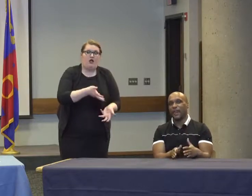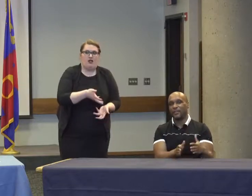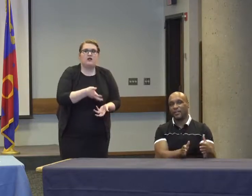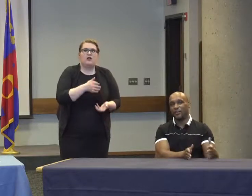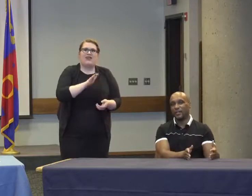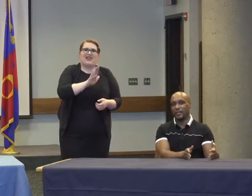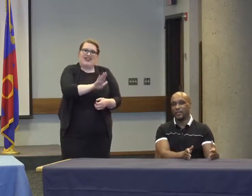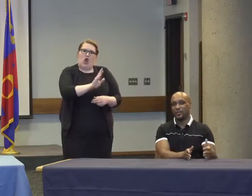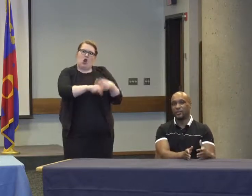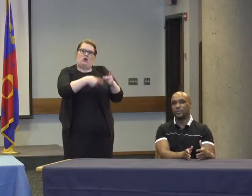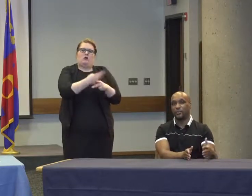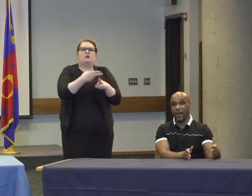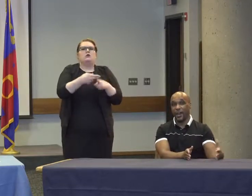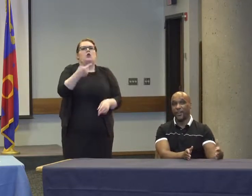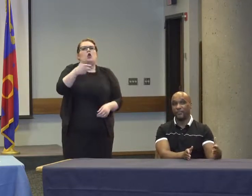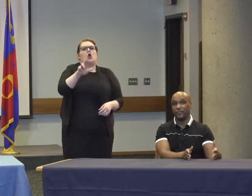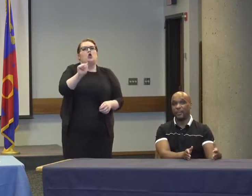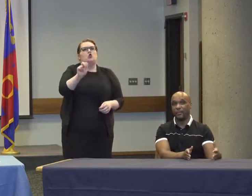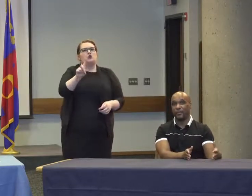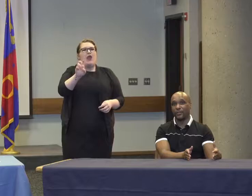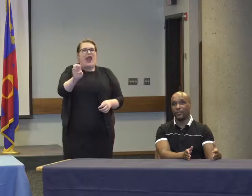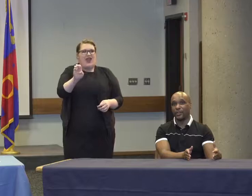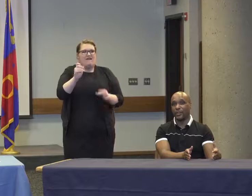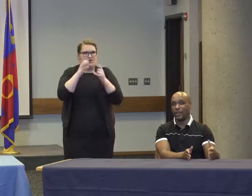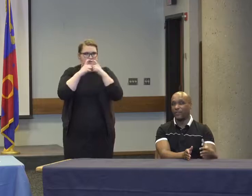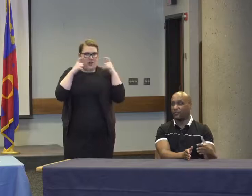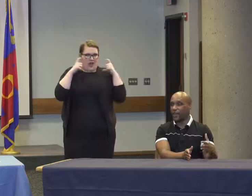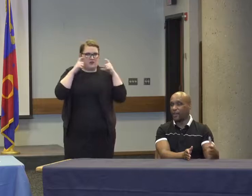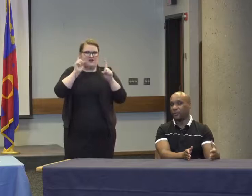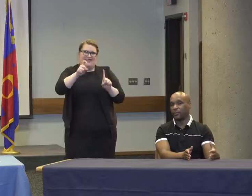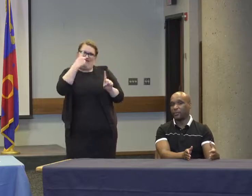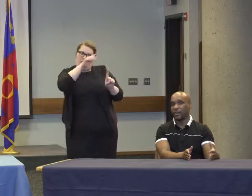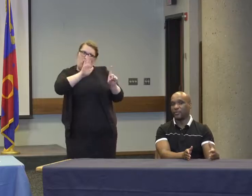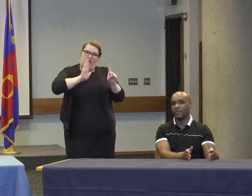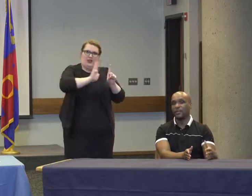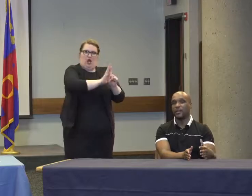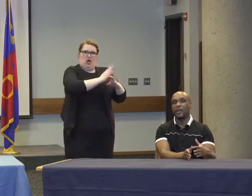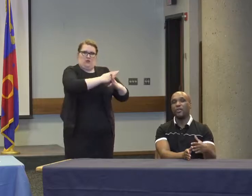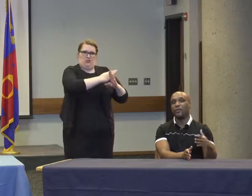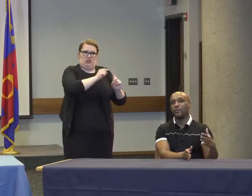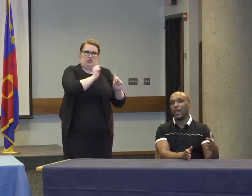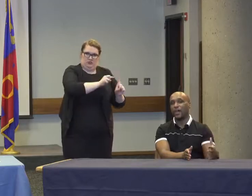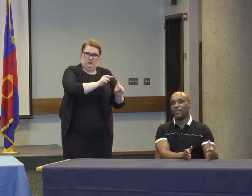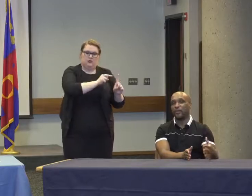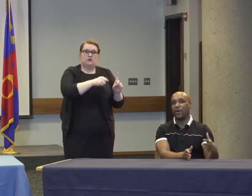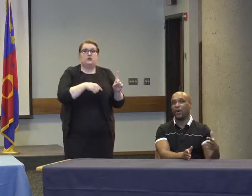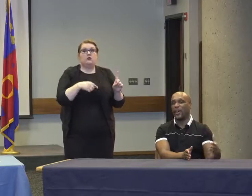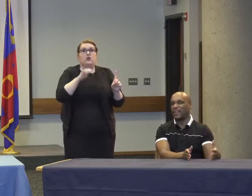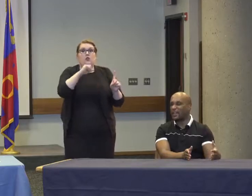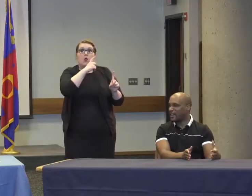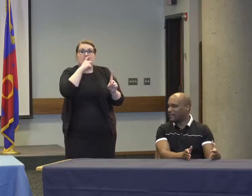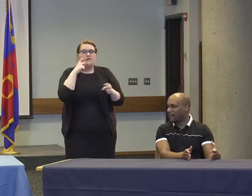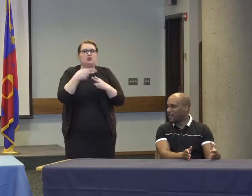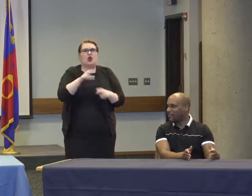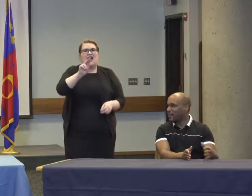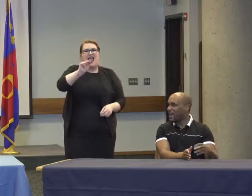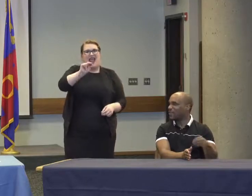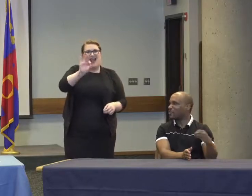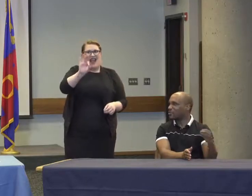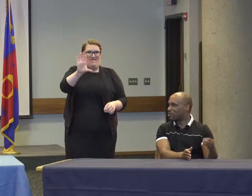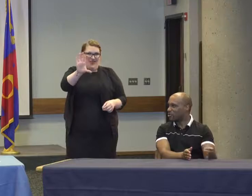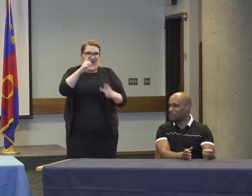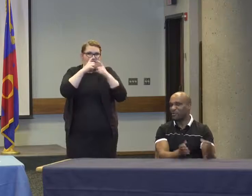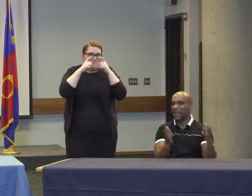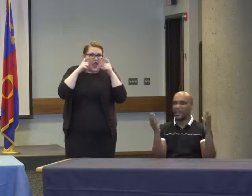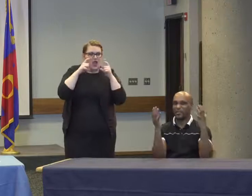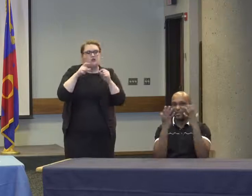of masks that we need to have for them so that they can have for adequate protection. Those masks are called N95 masks